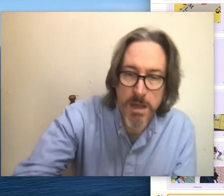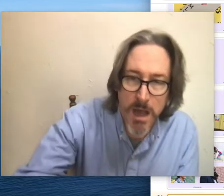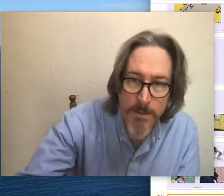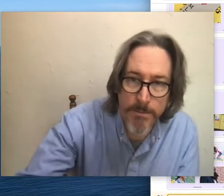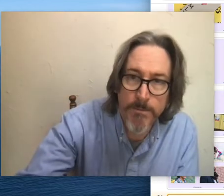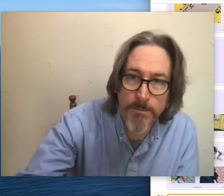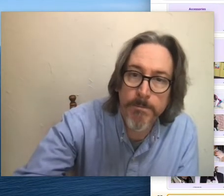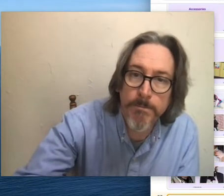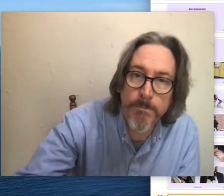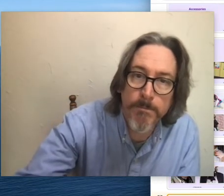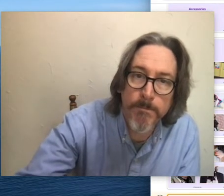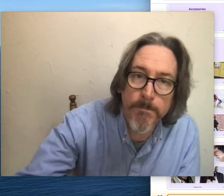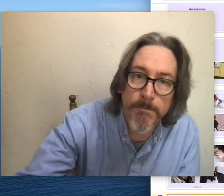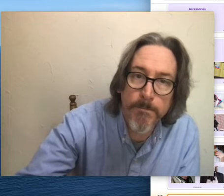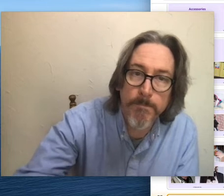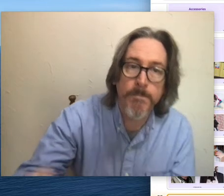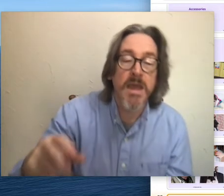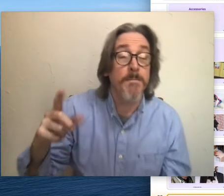Um,